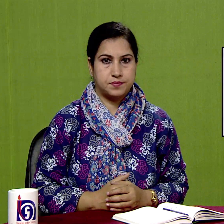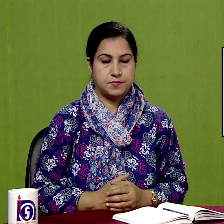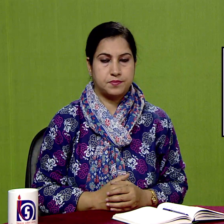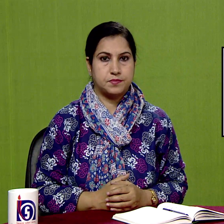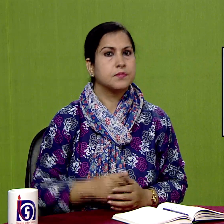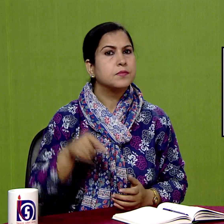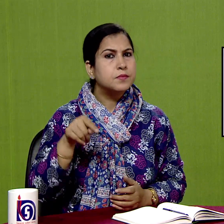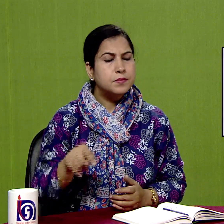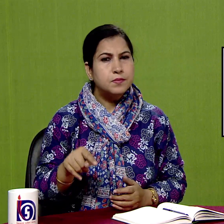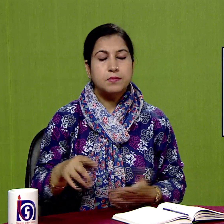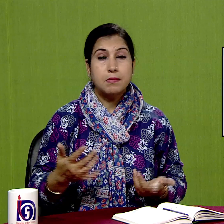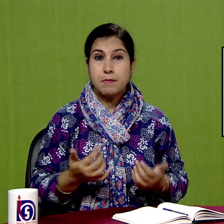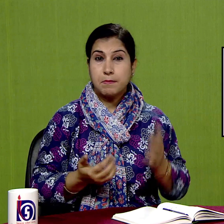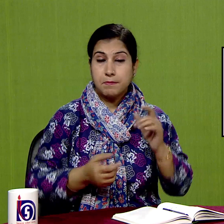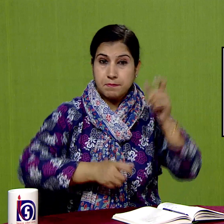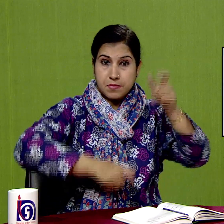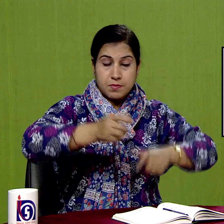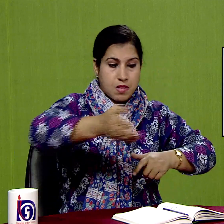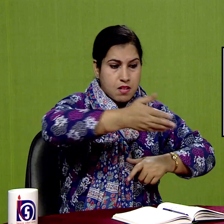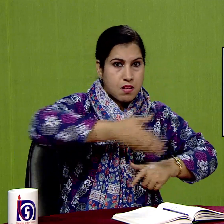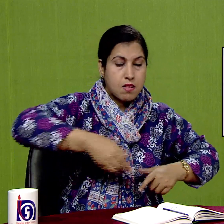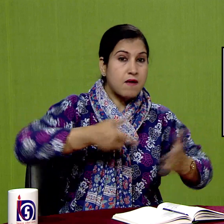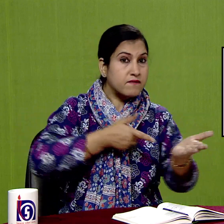As the number of people in the village increased,